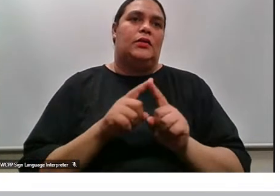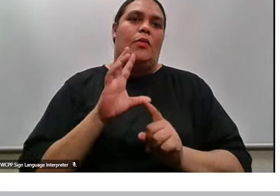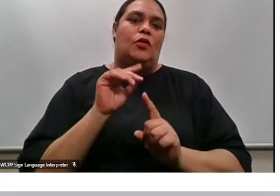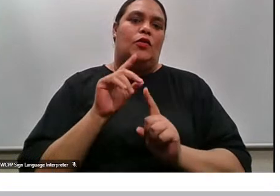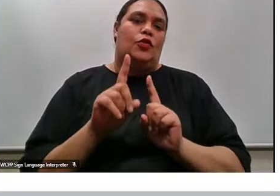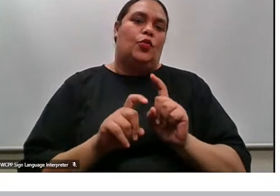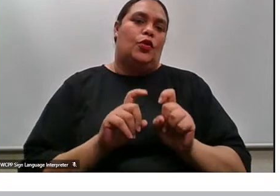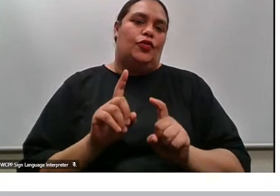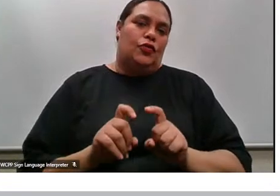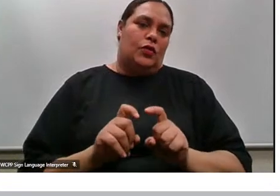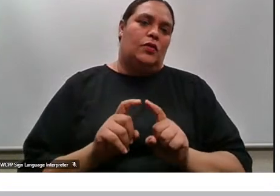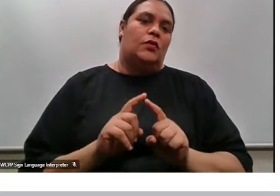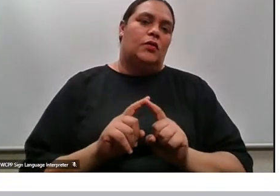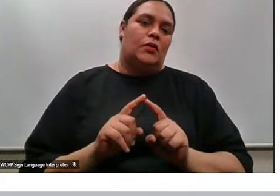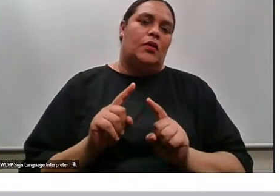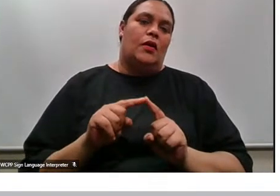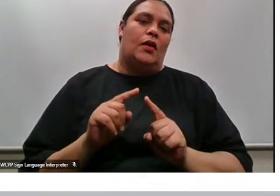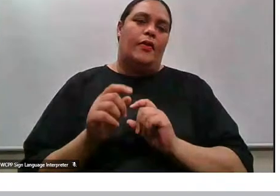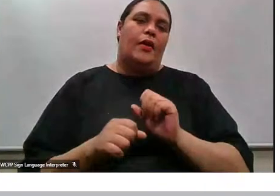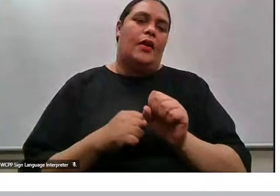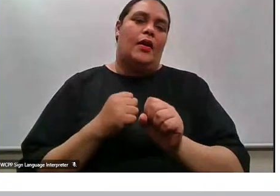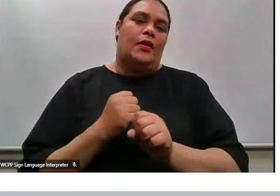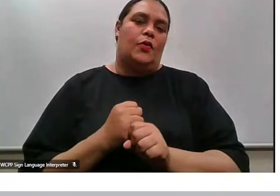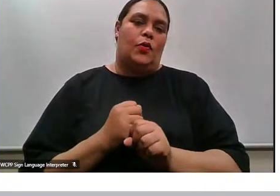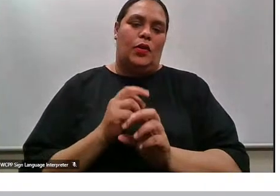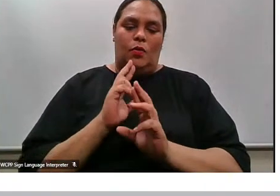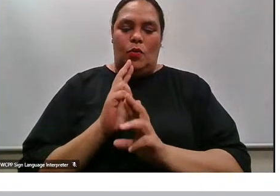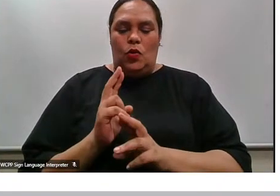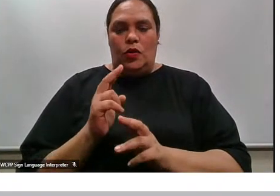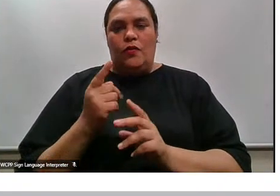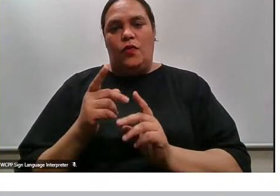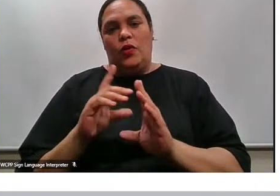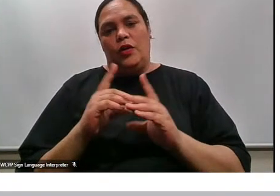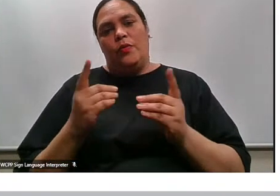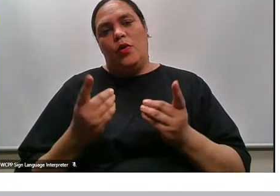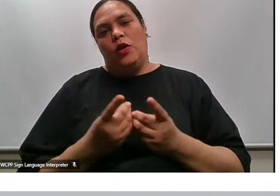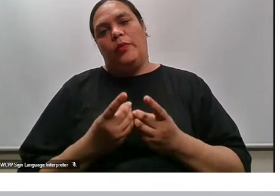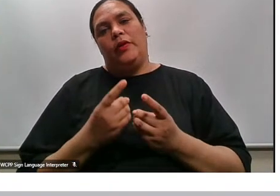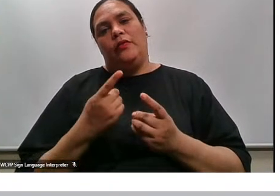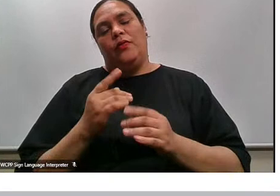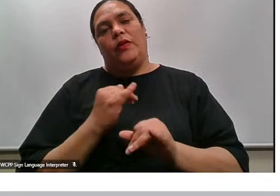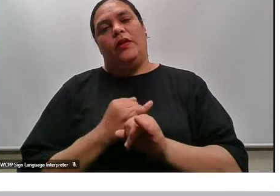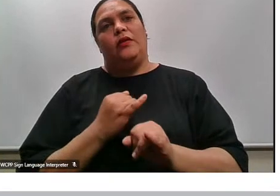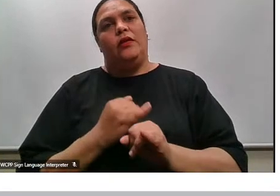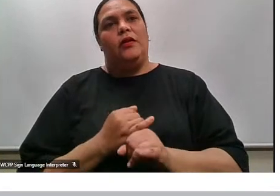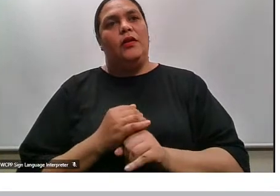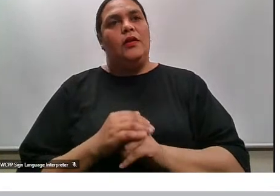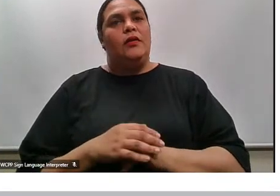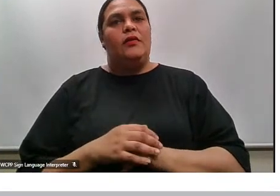questions on the annual report of the department and the entity.